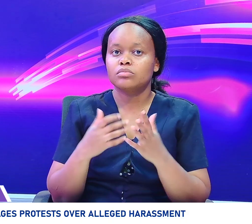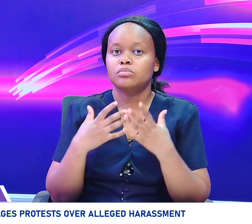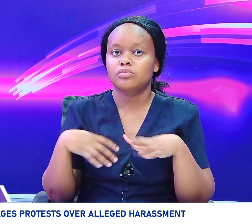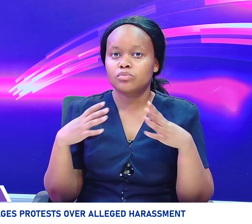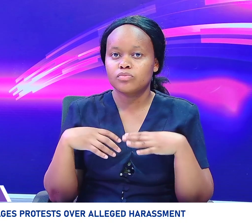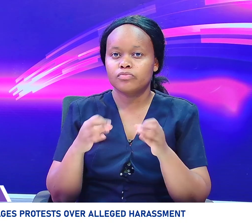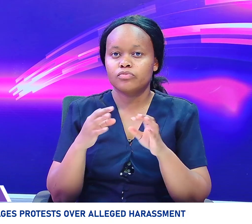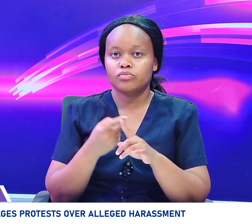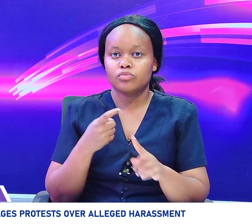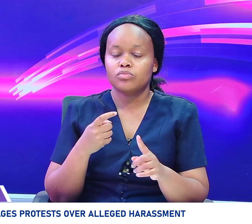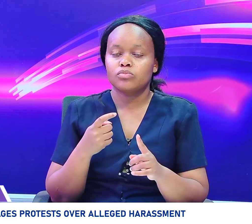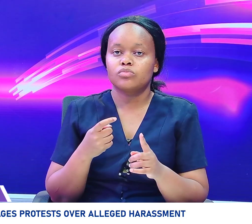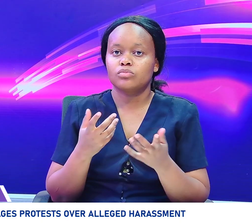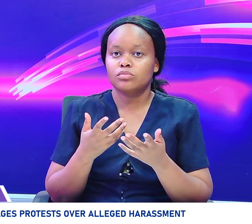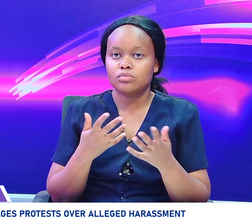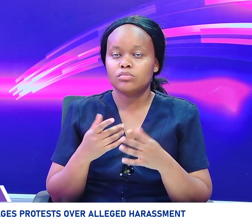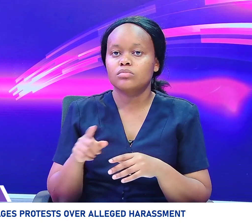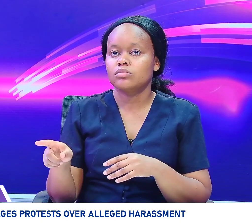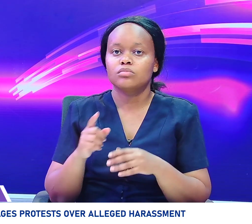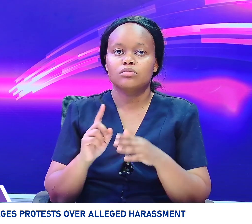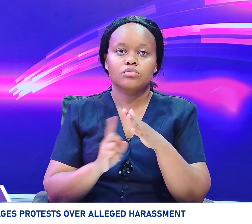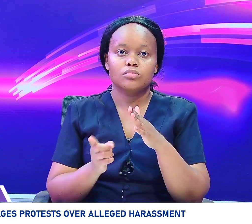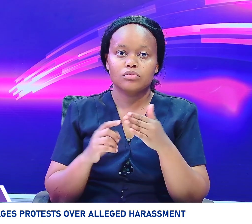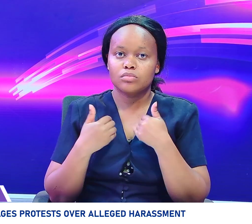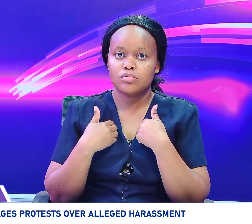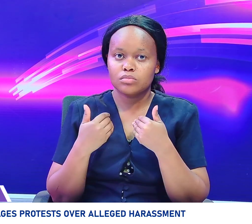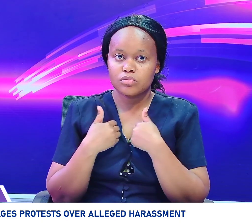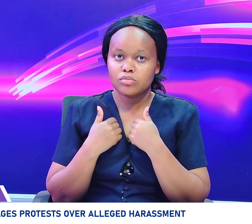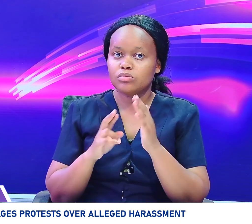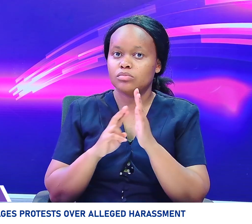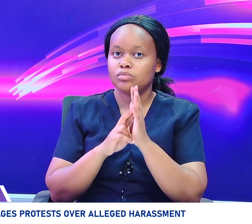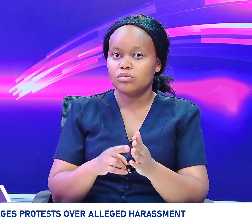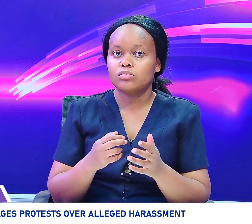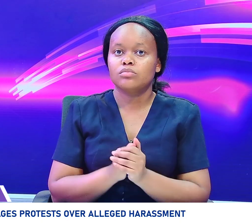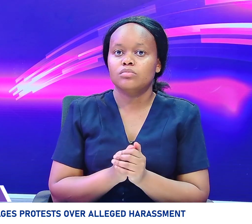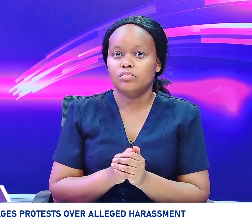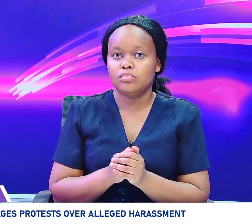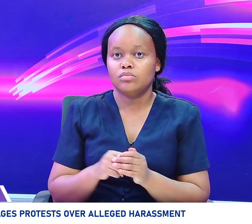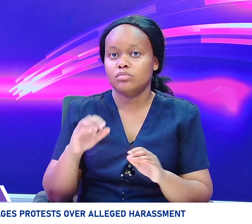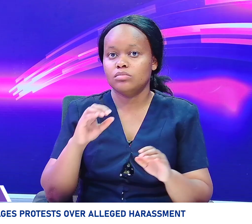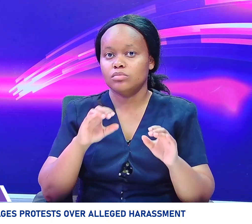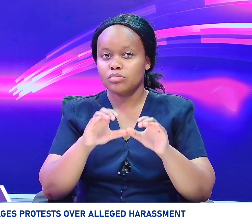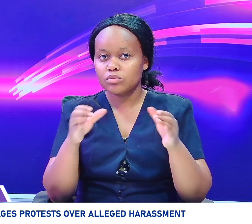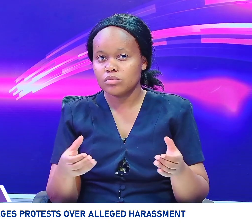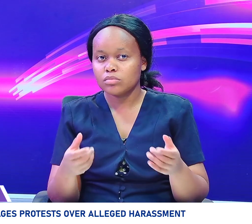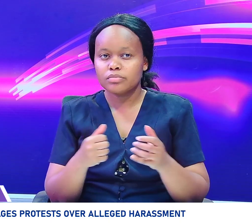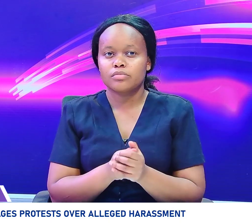And according to the residents, officials from the ministry have repeatedly intimidated miners and